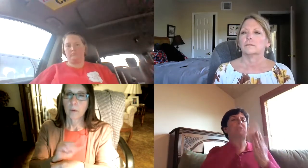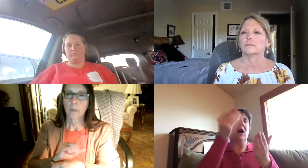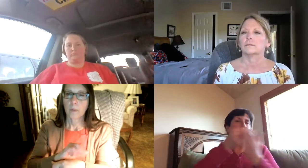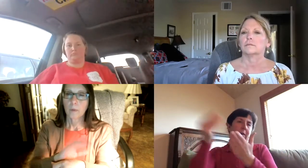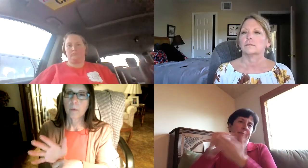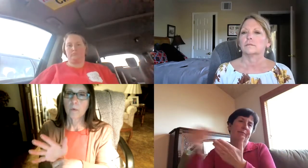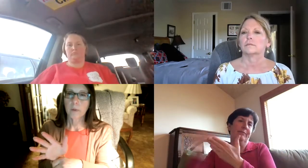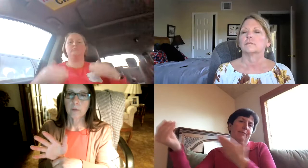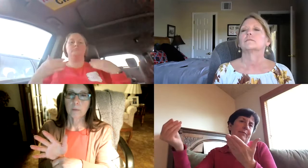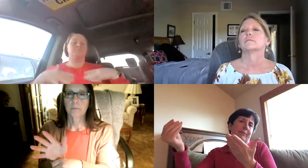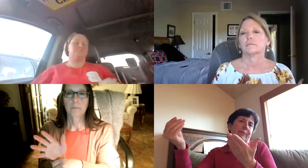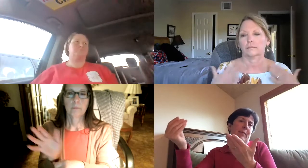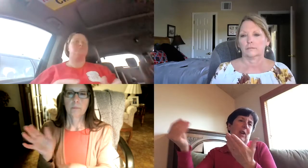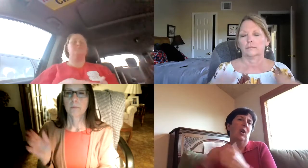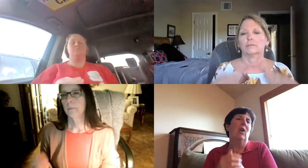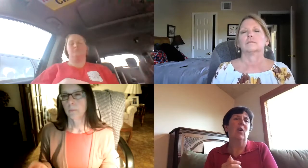clothes shopping,